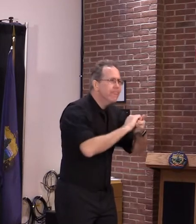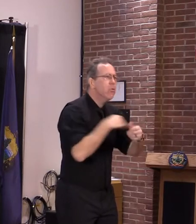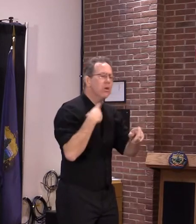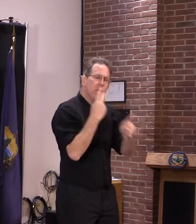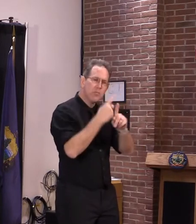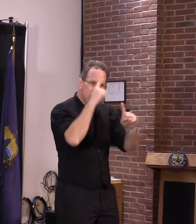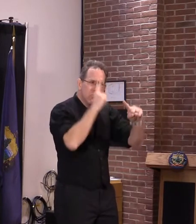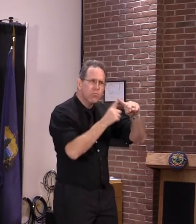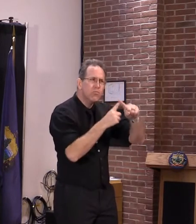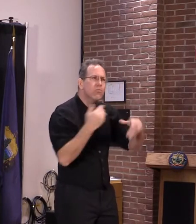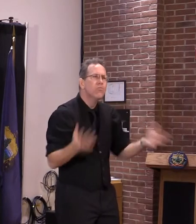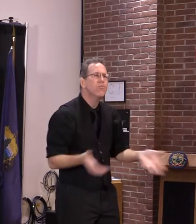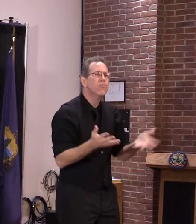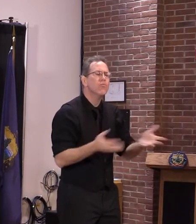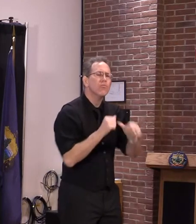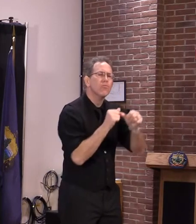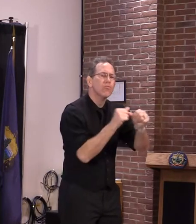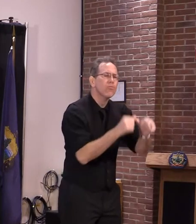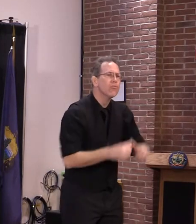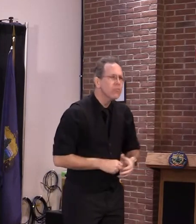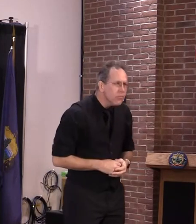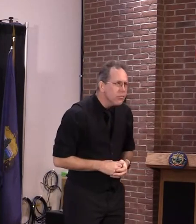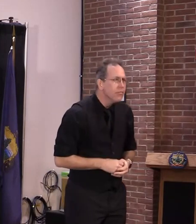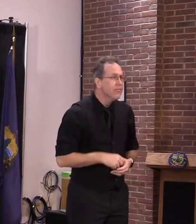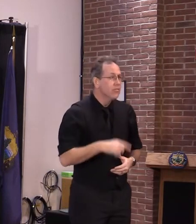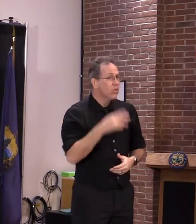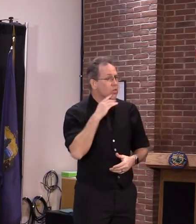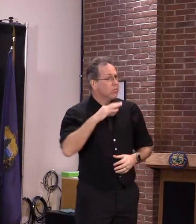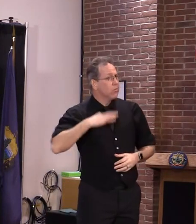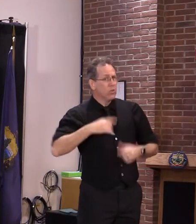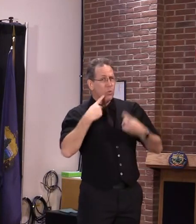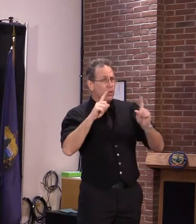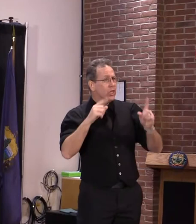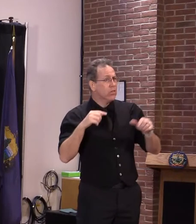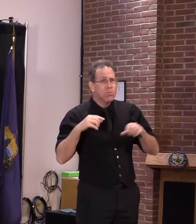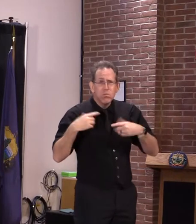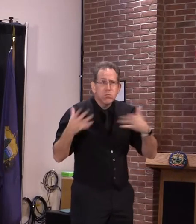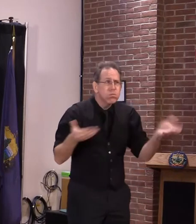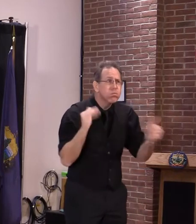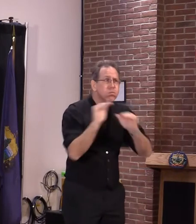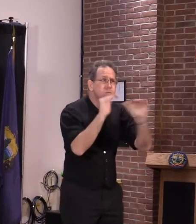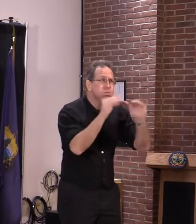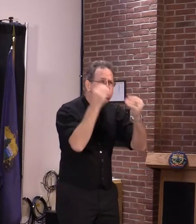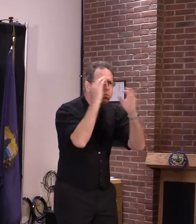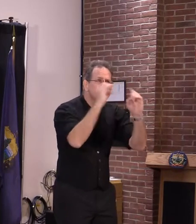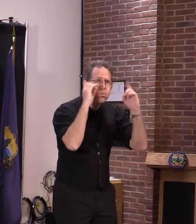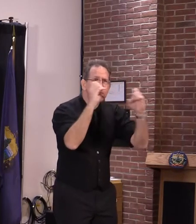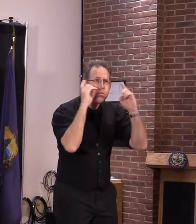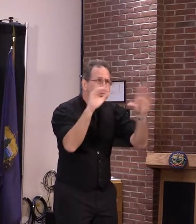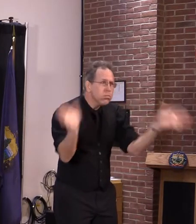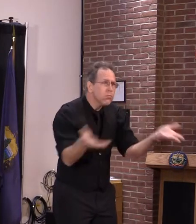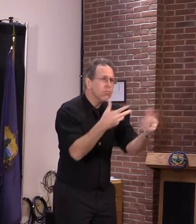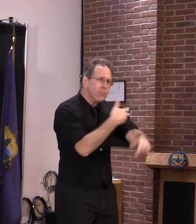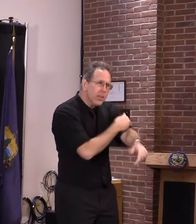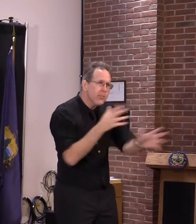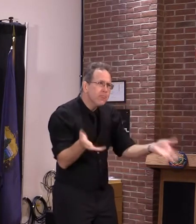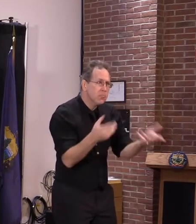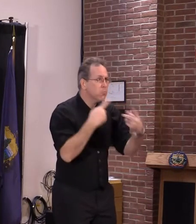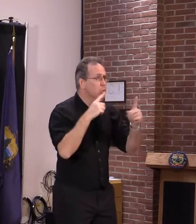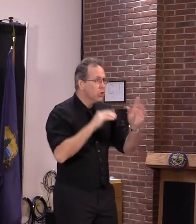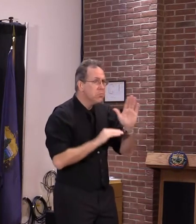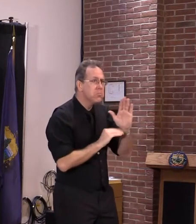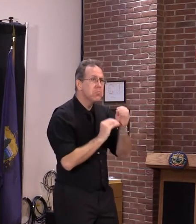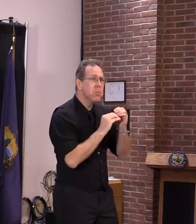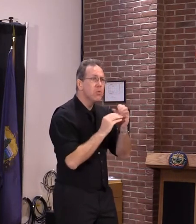of that. But we continue to need people to keep, you know, moving forward. We still need